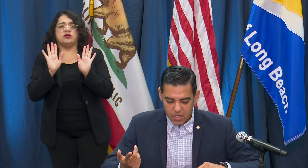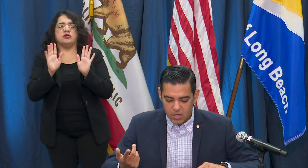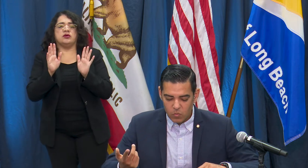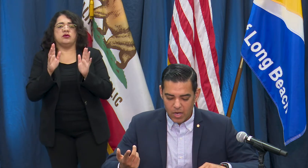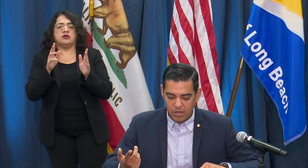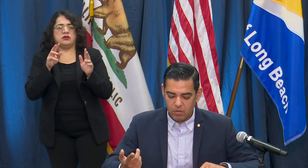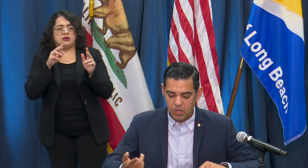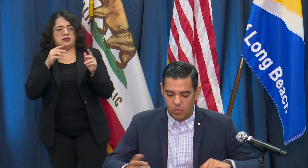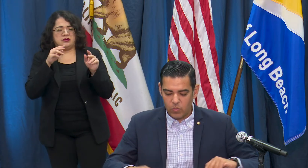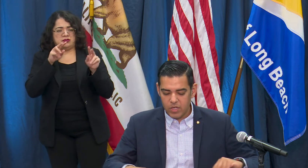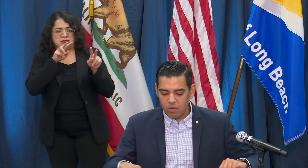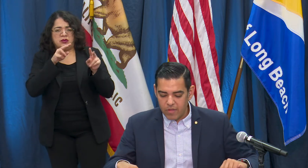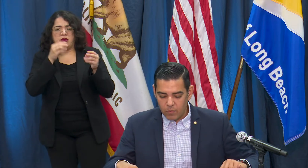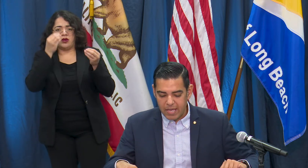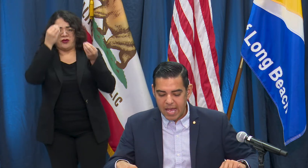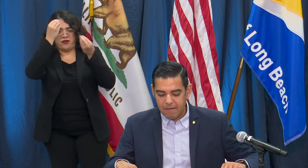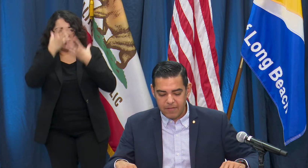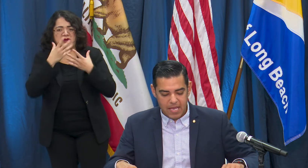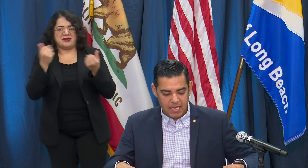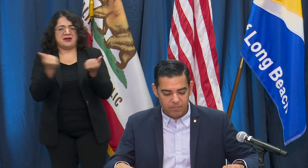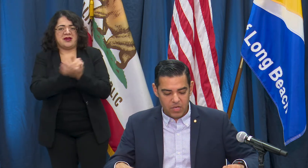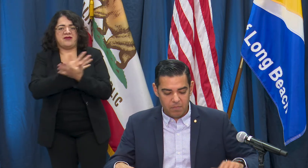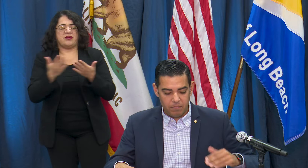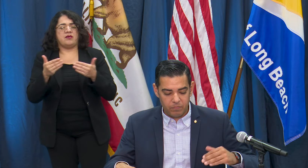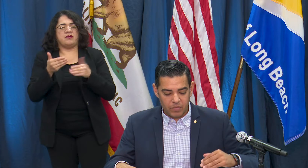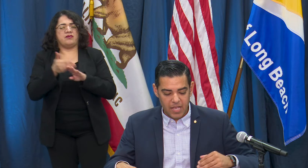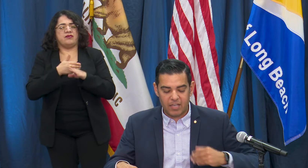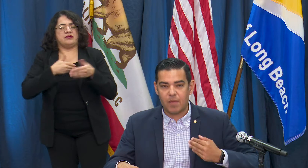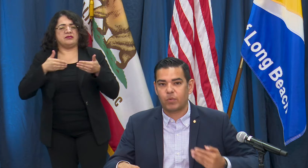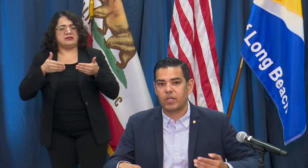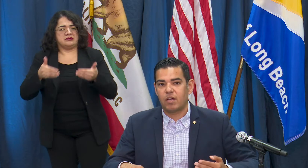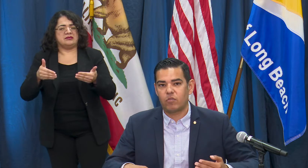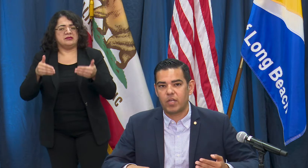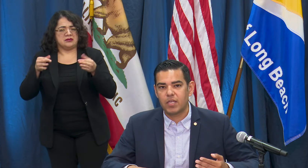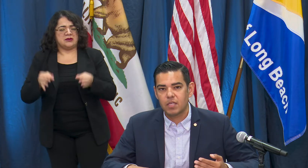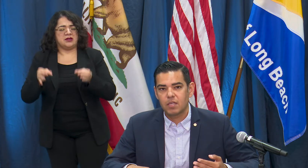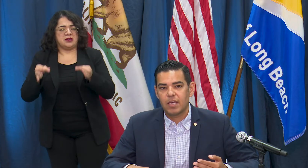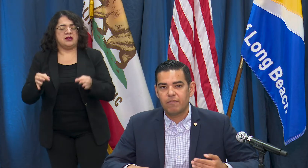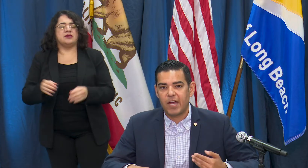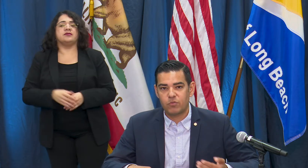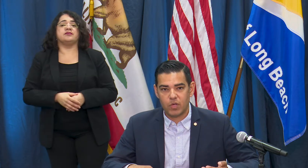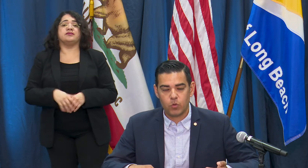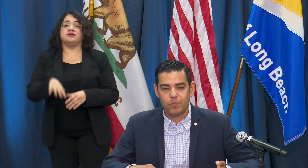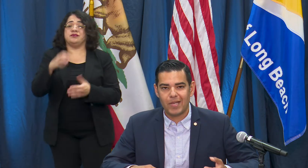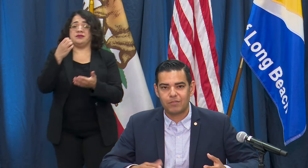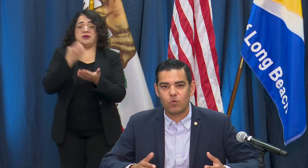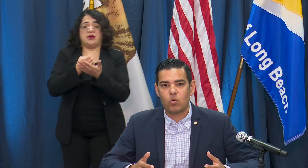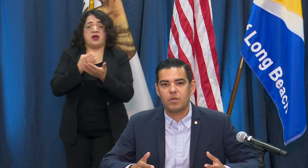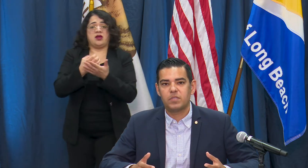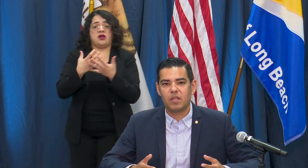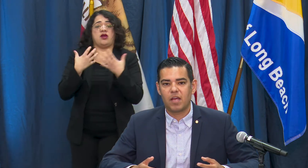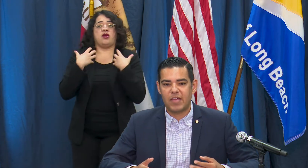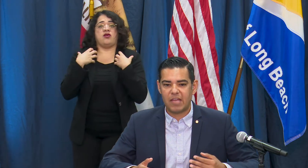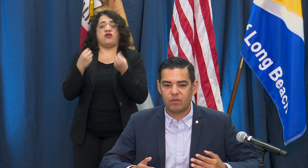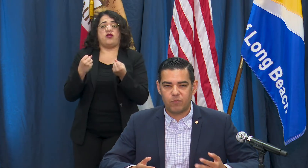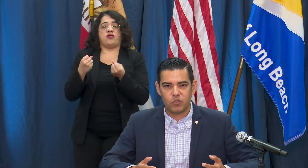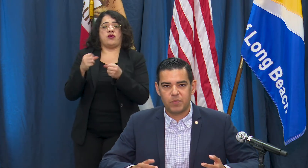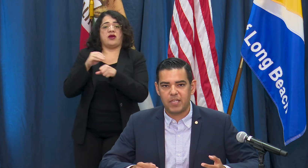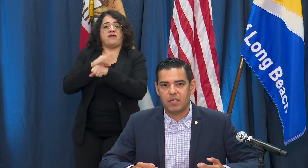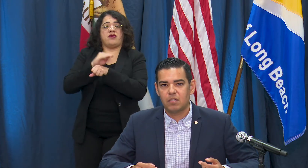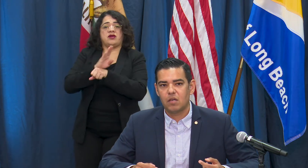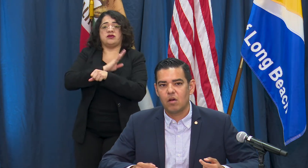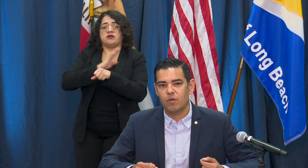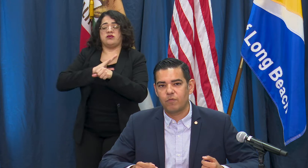next? Well, we know that we have a economic recovery advisory group that's formed. They had their